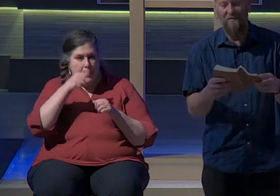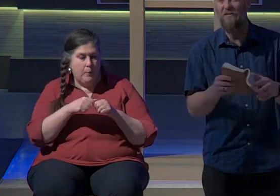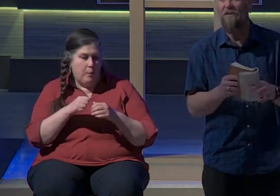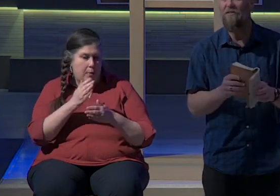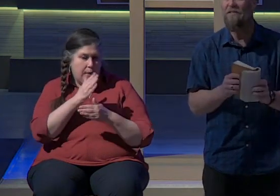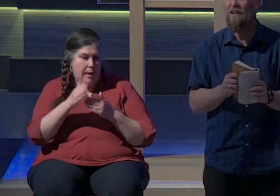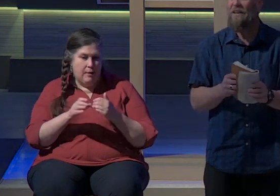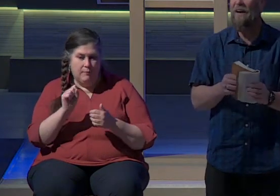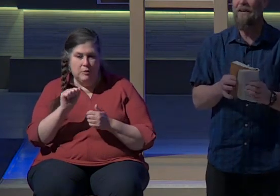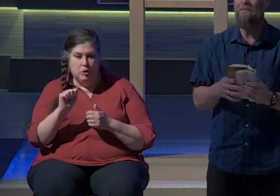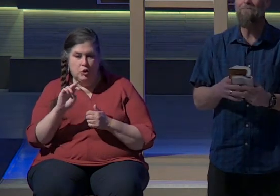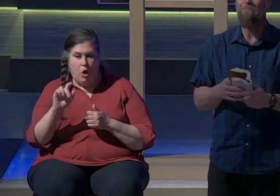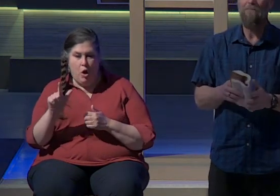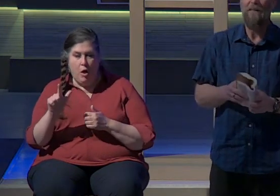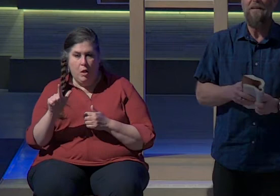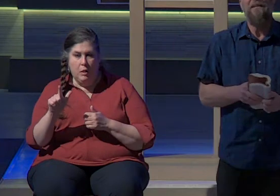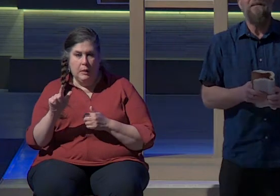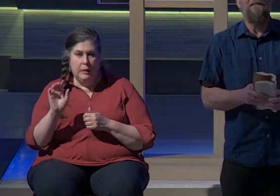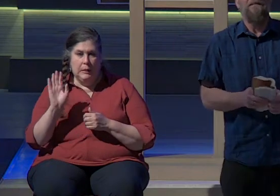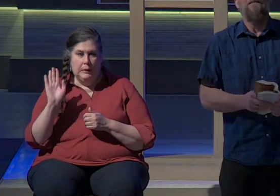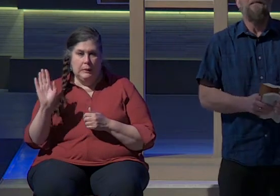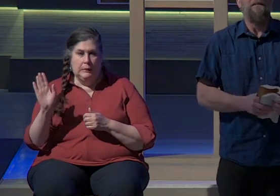end of Saul's